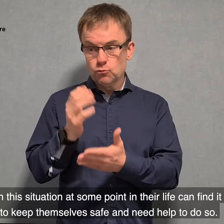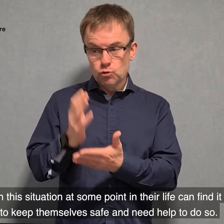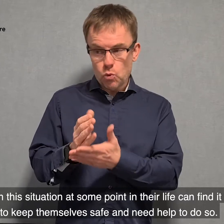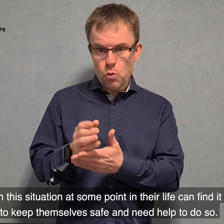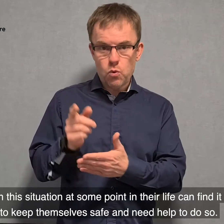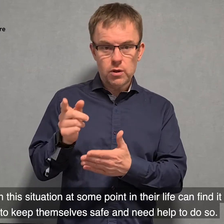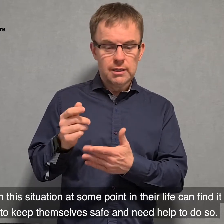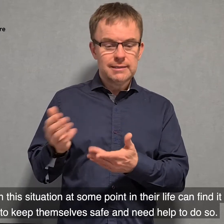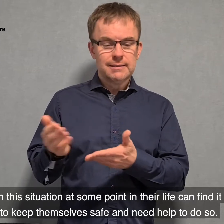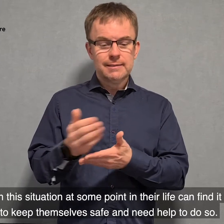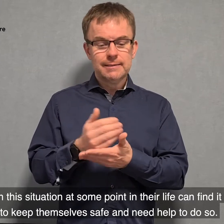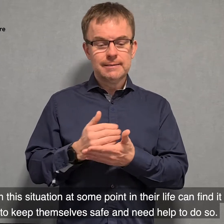so.